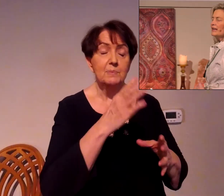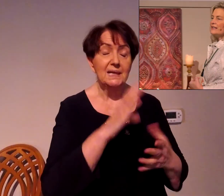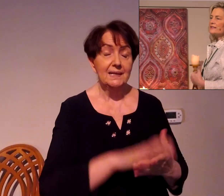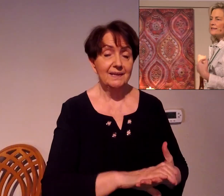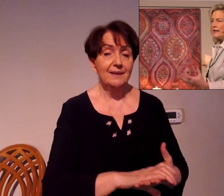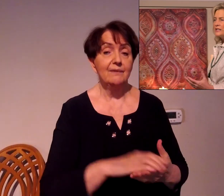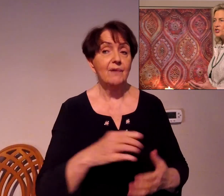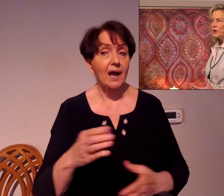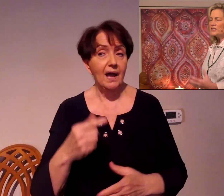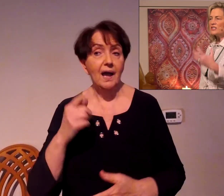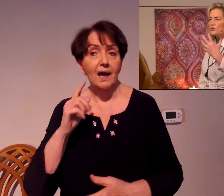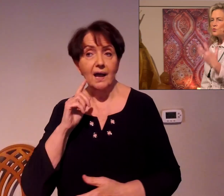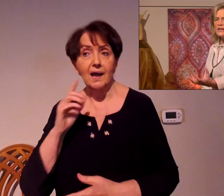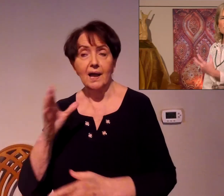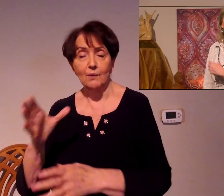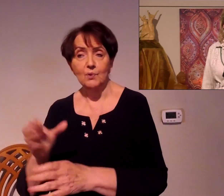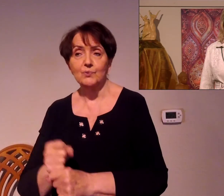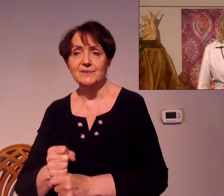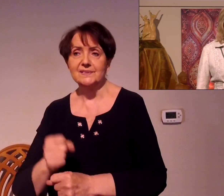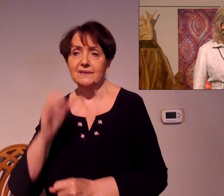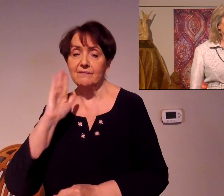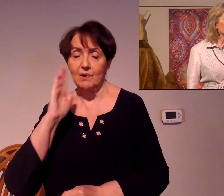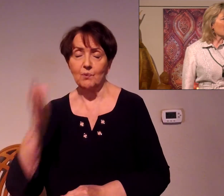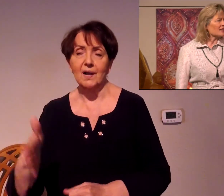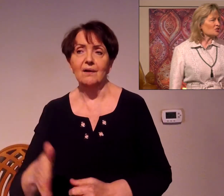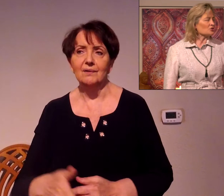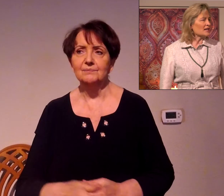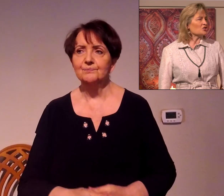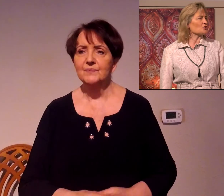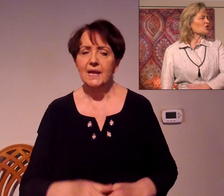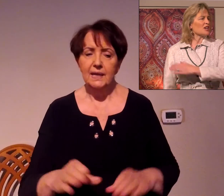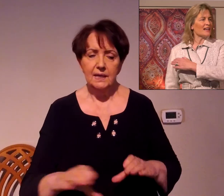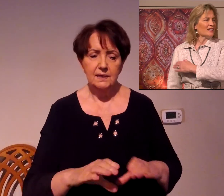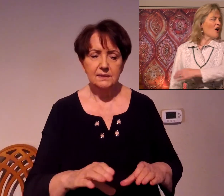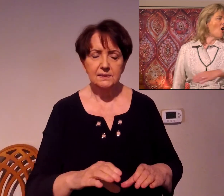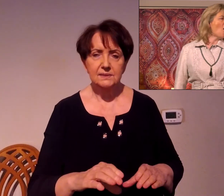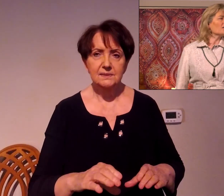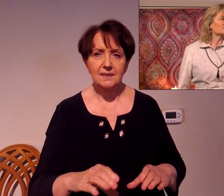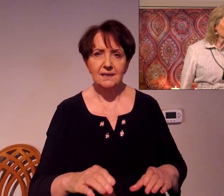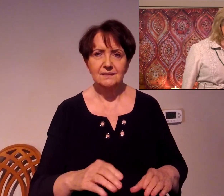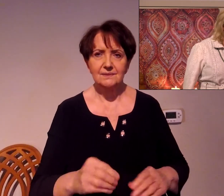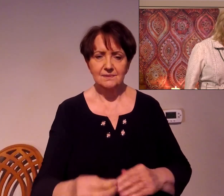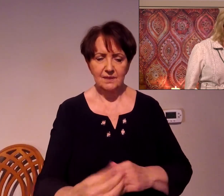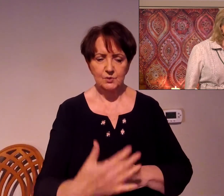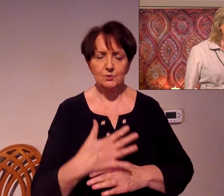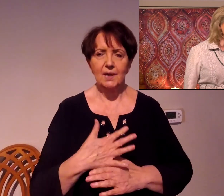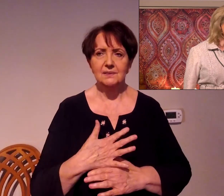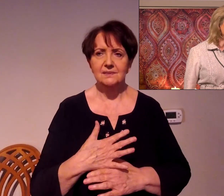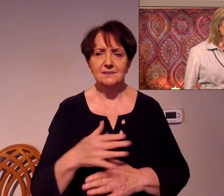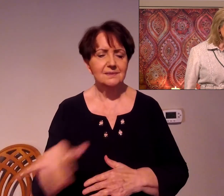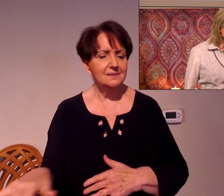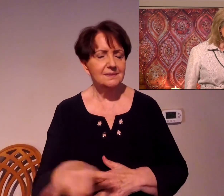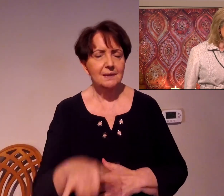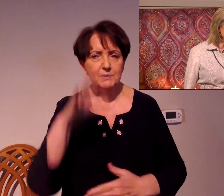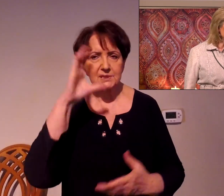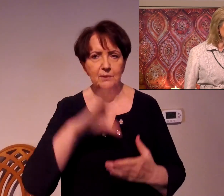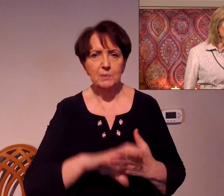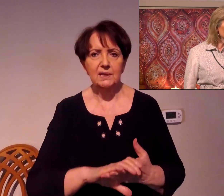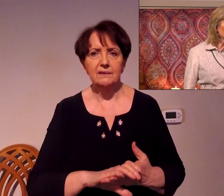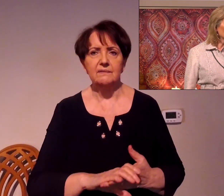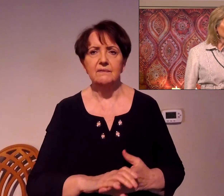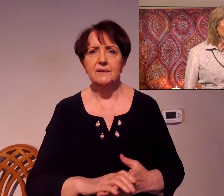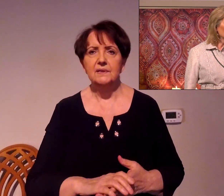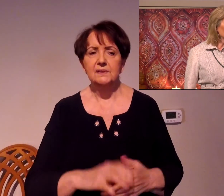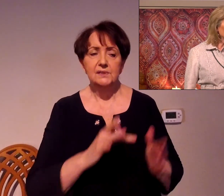receive. It is done unto us as we believe. The master teacher said it all the time. We just didn't believe him.